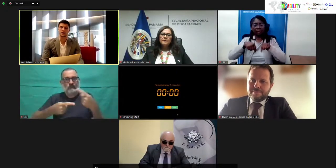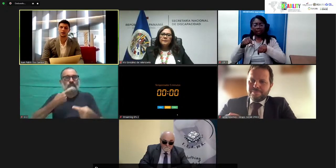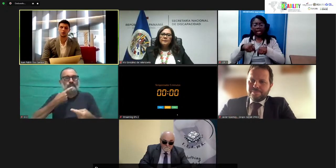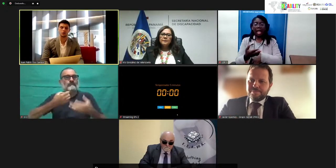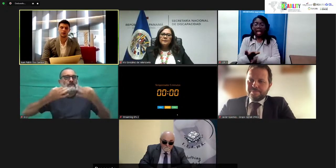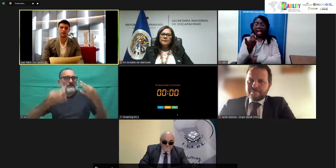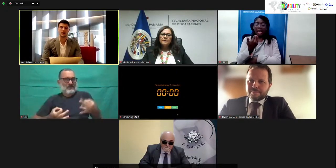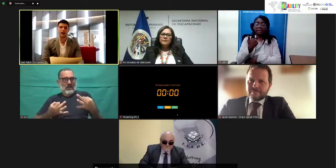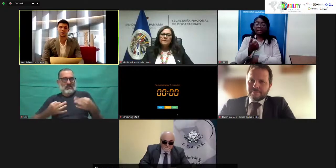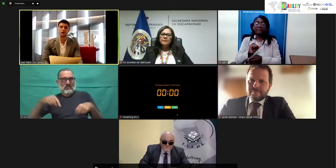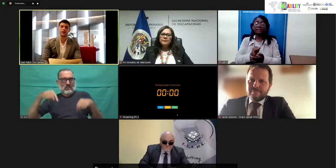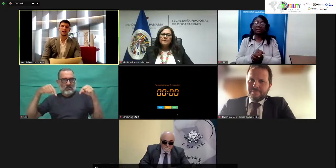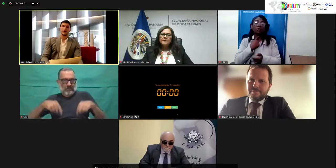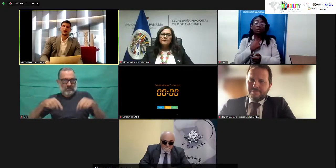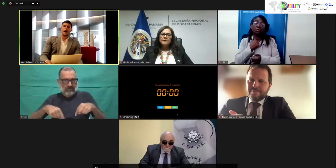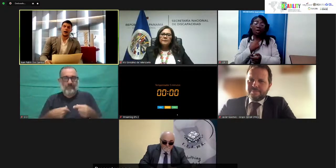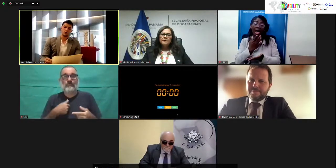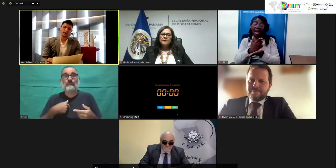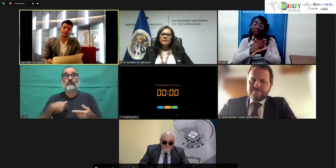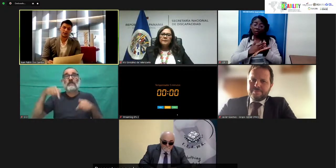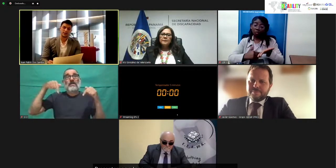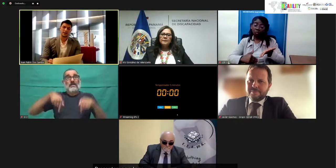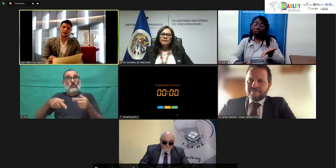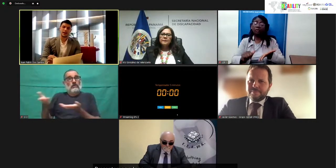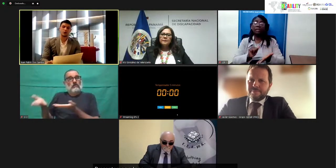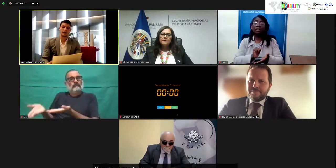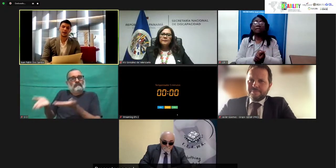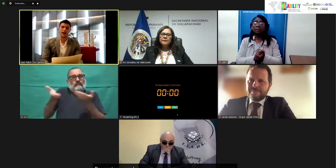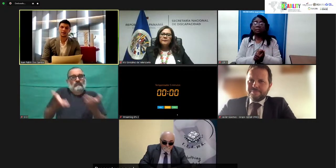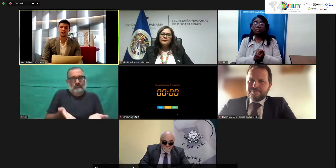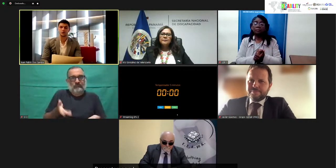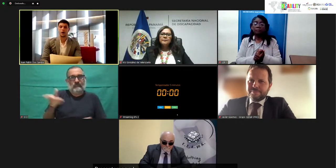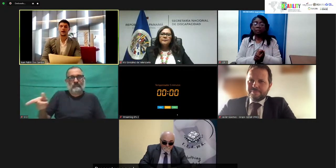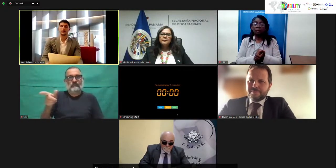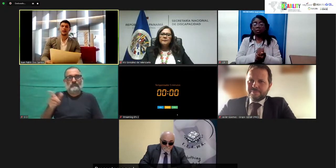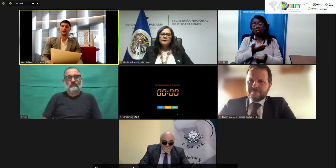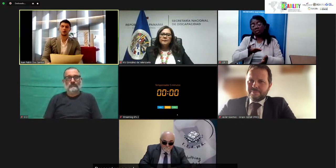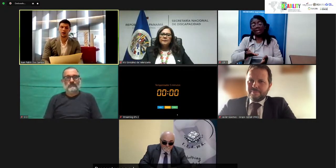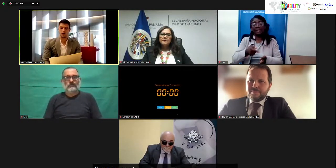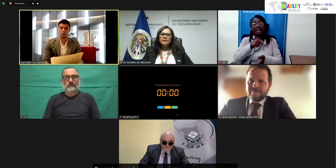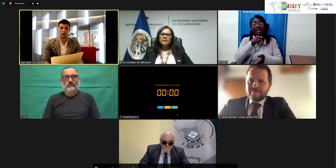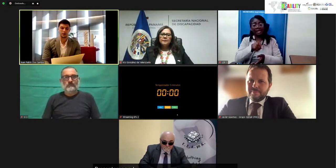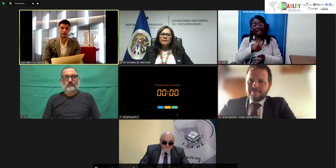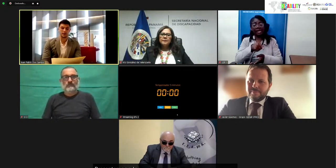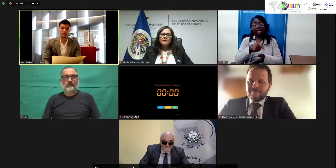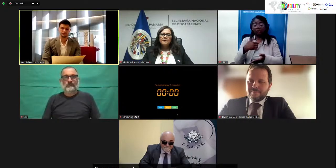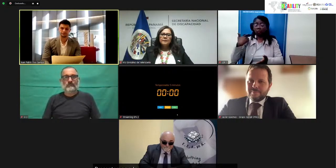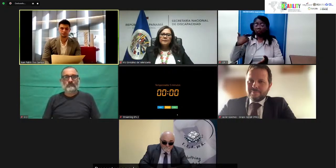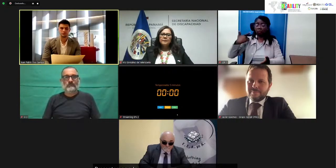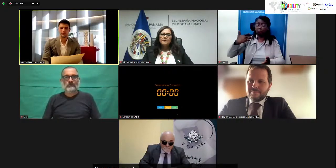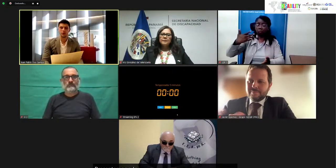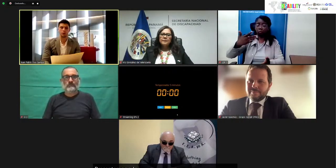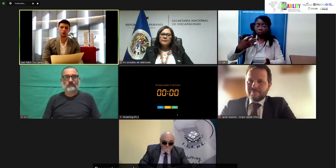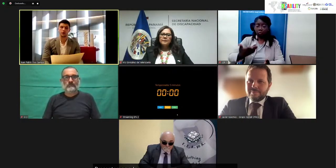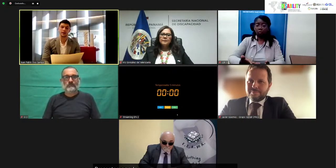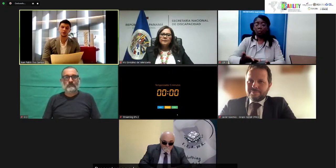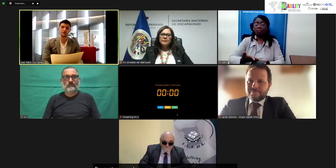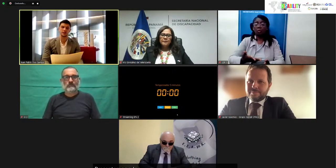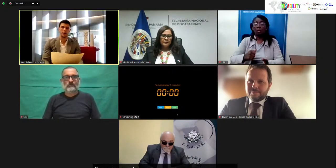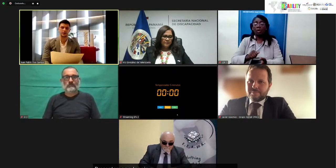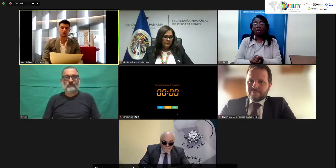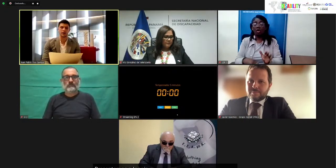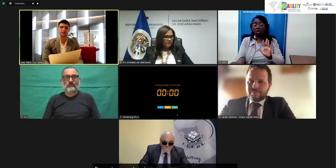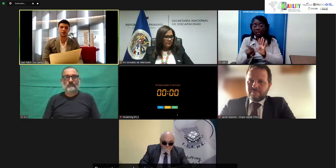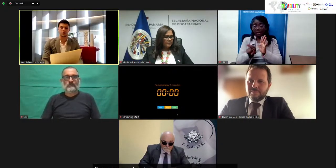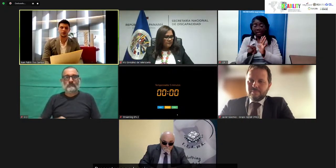international international alliance for disabilities before we would like to tell you what he has done as an